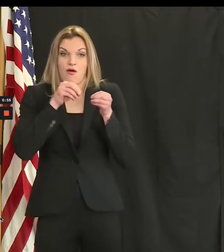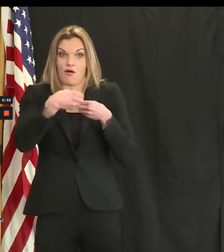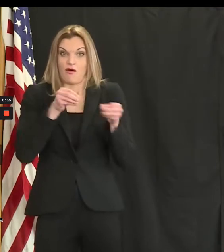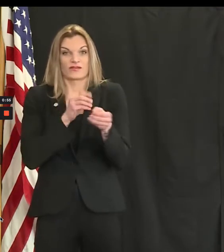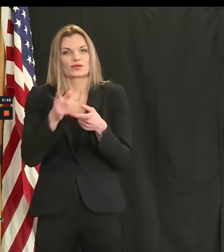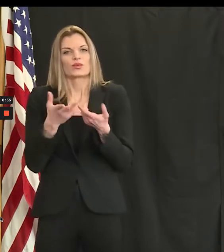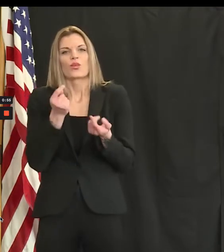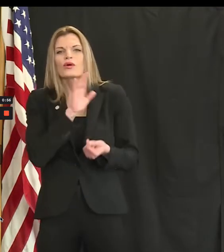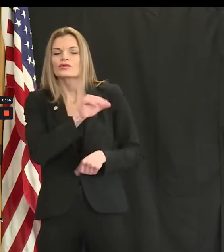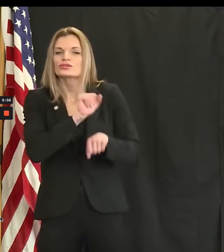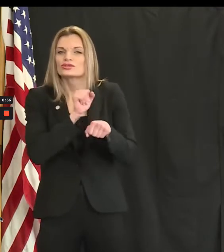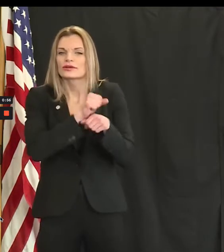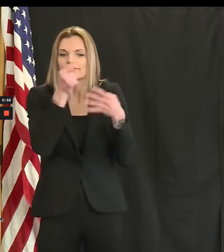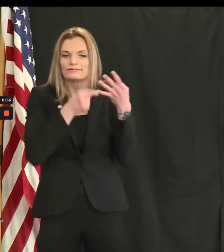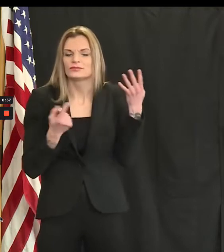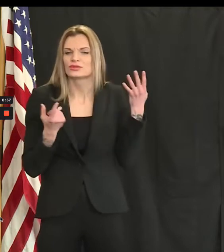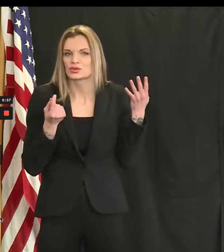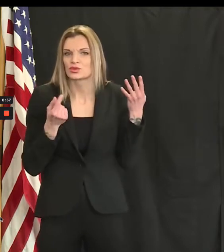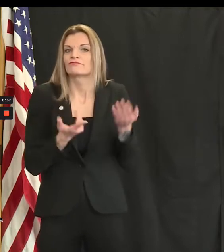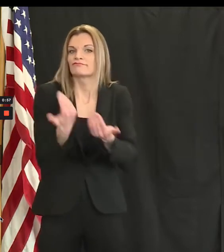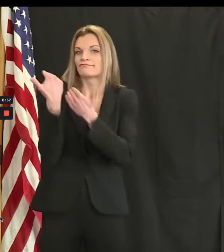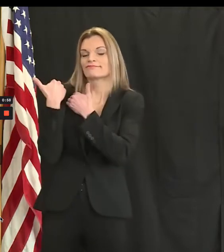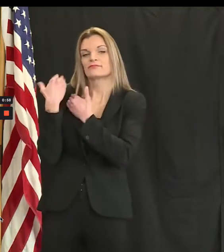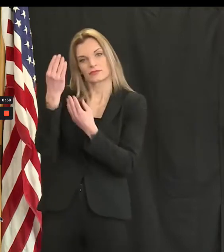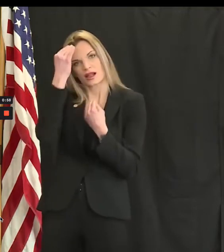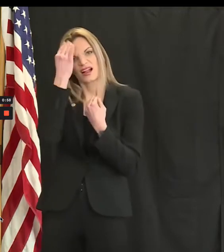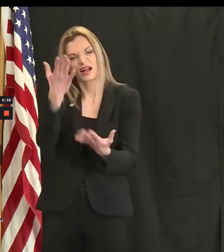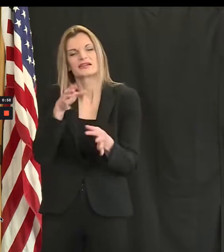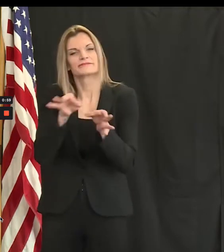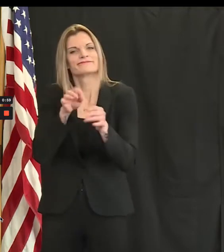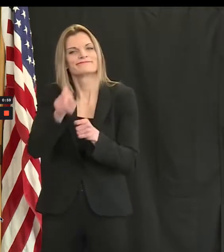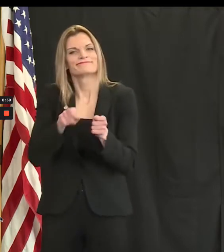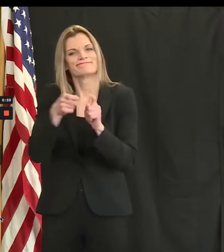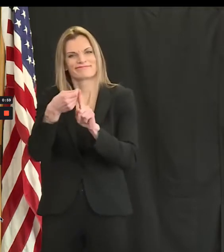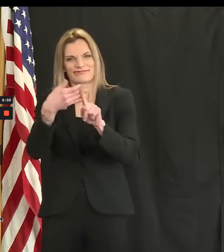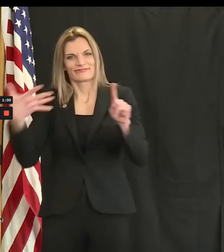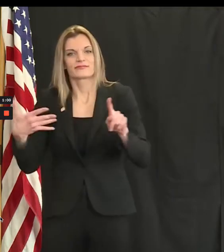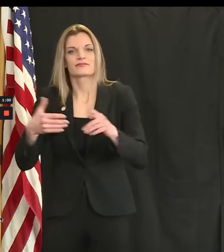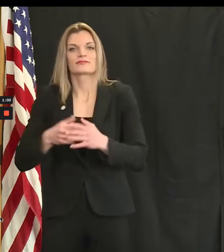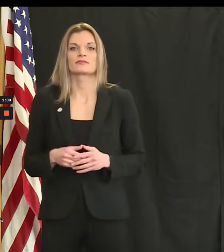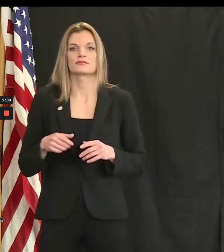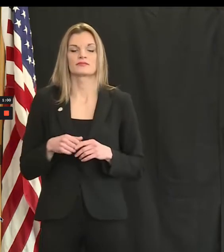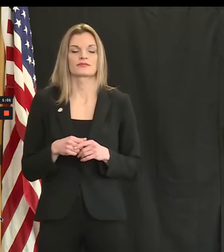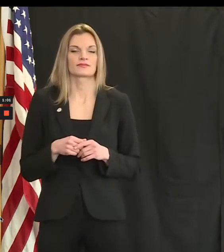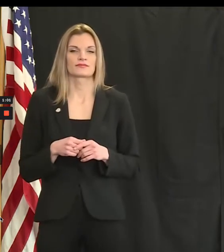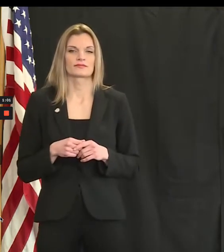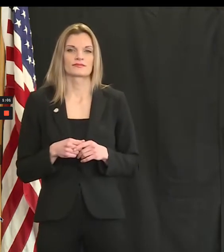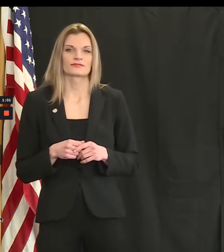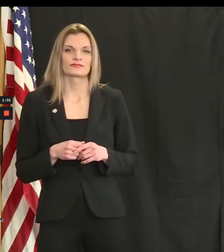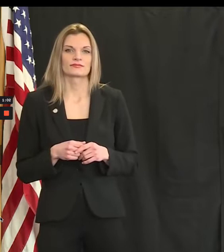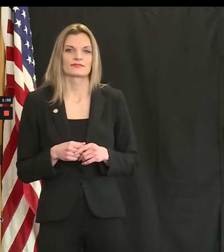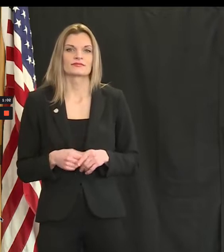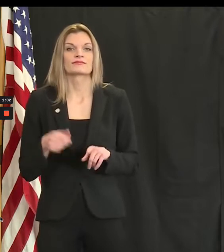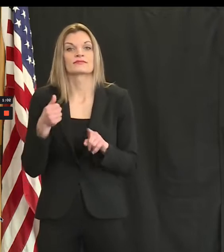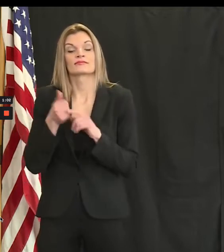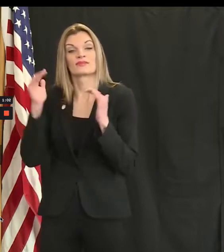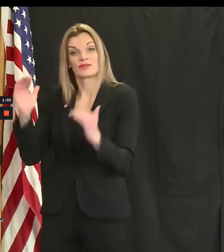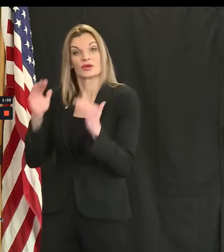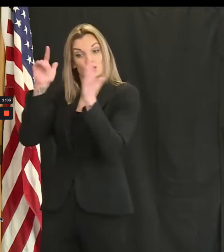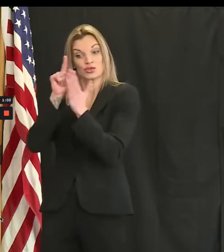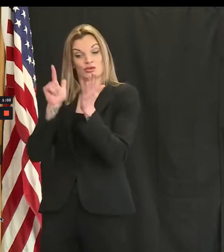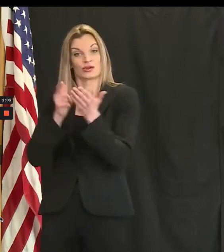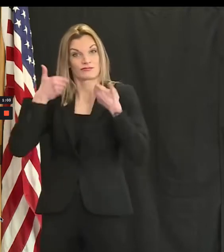various matters we've been charged with in terms of handling the Flint water crisis. Now, the Attorney General has